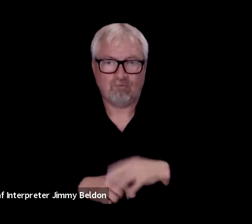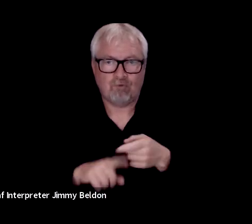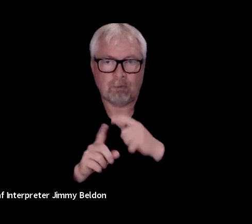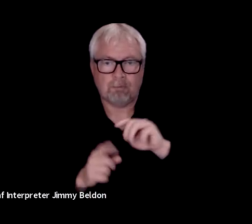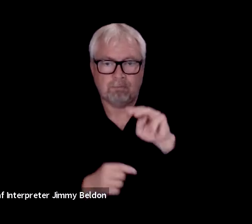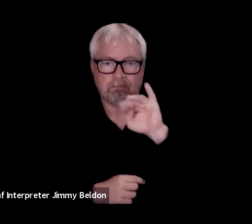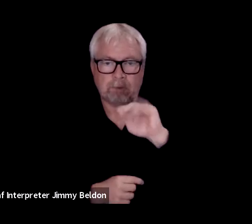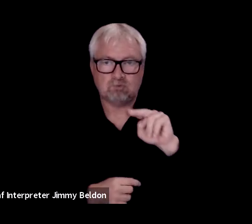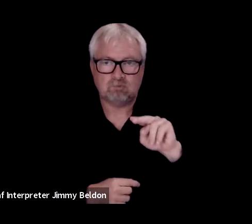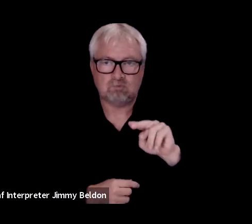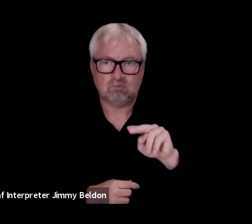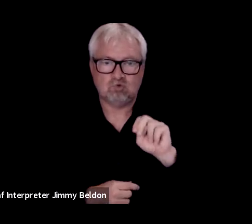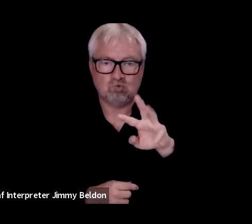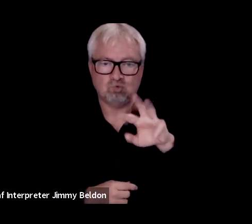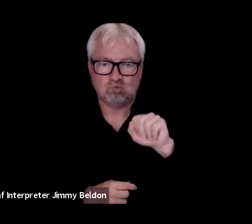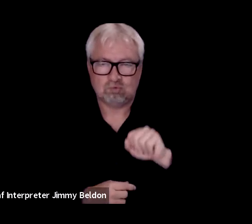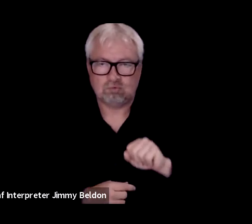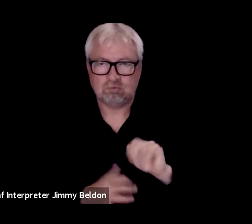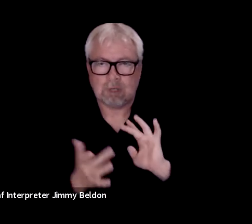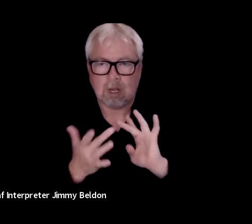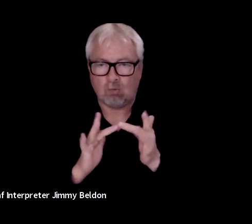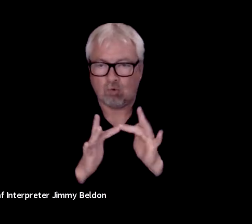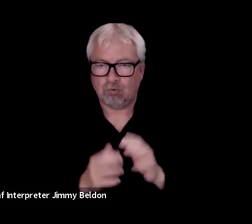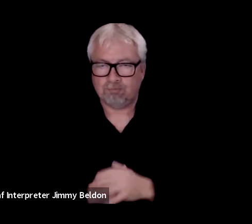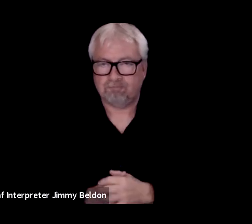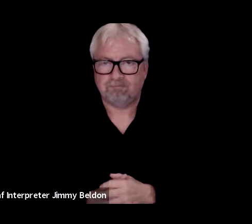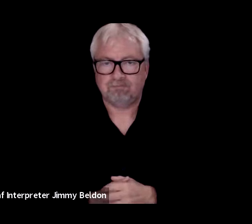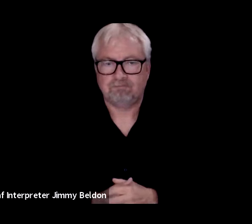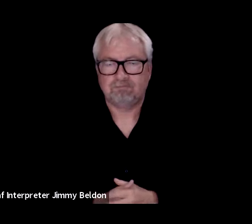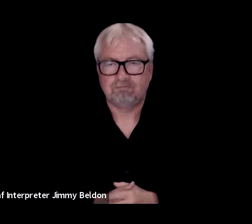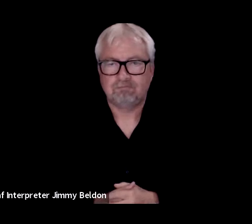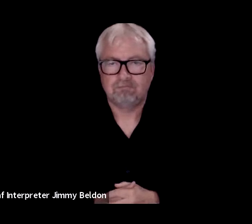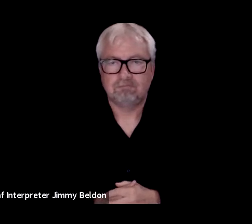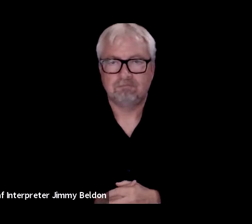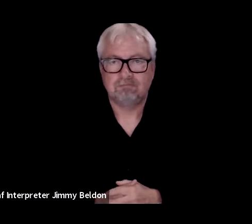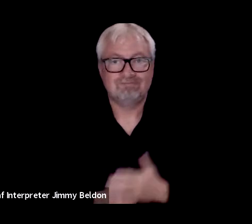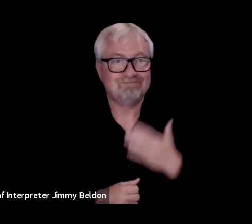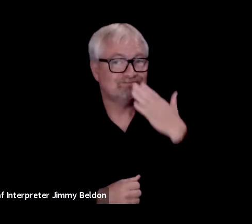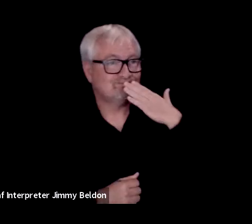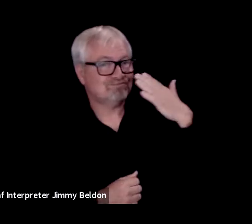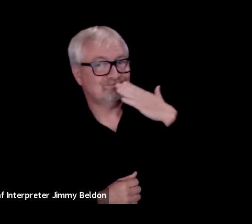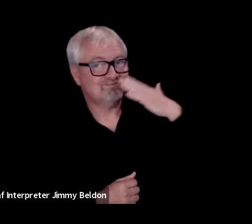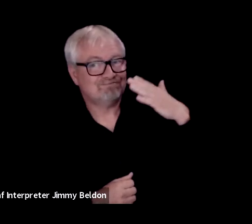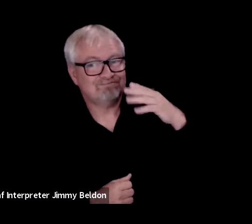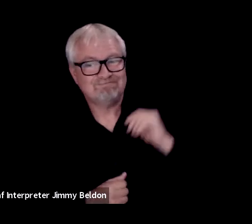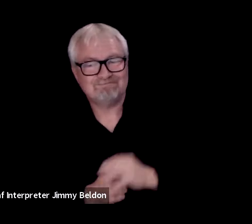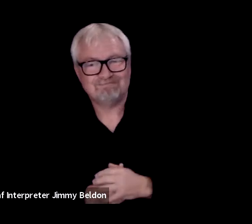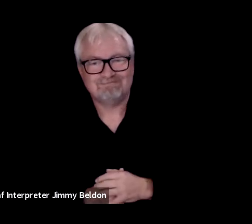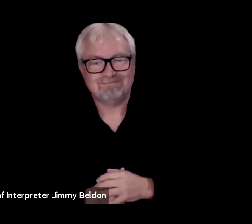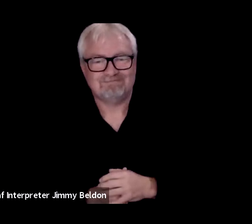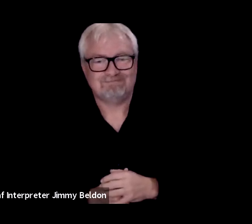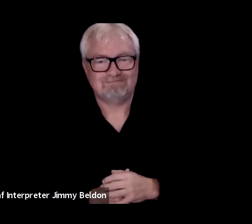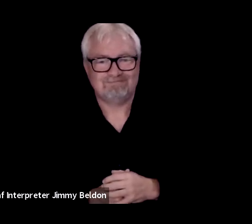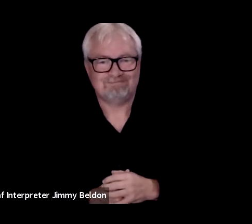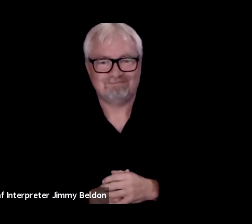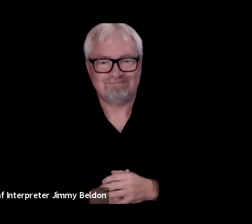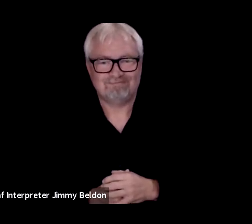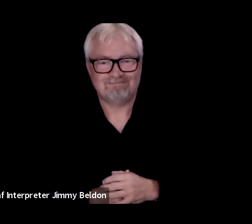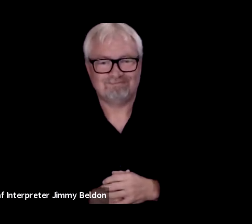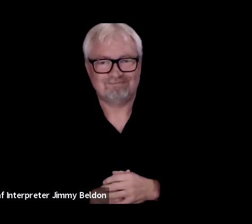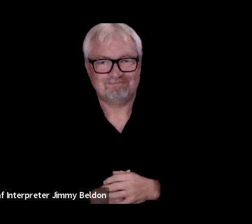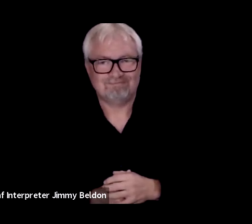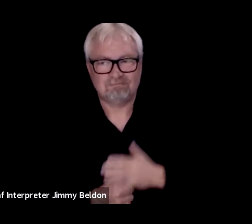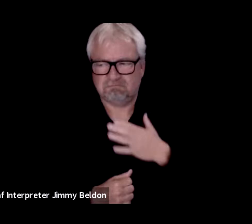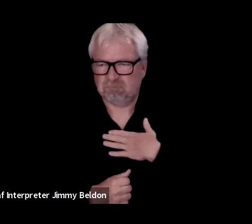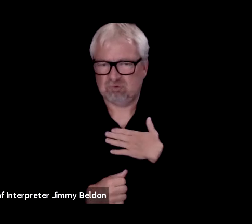you. Commissioner, one of my colleagues reported, I think a day or so ago, that the number of COVID